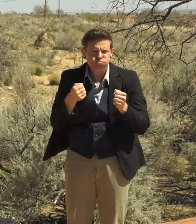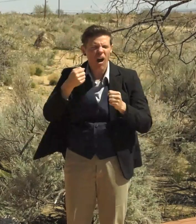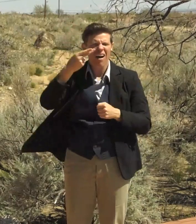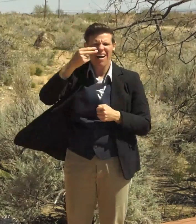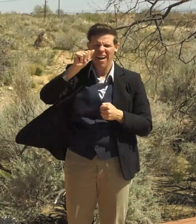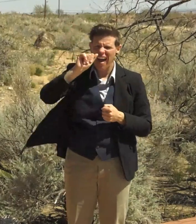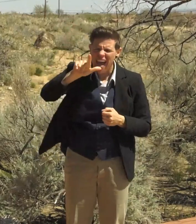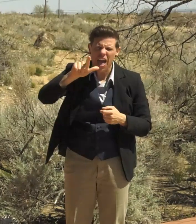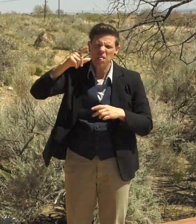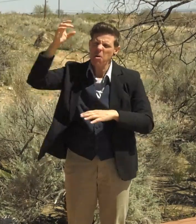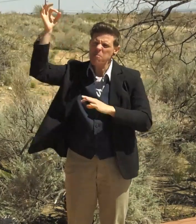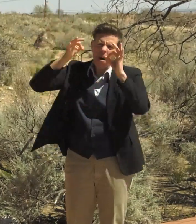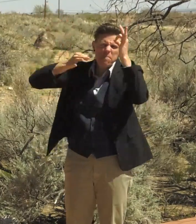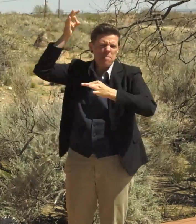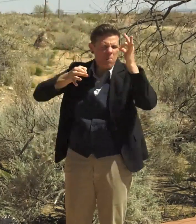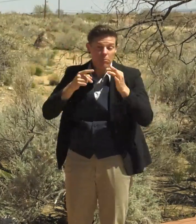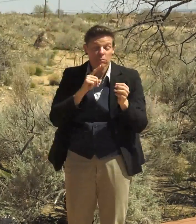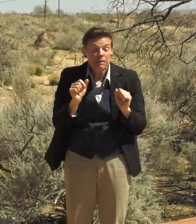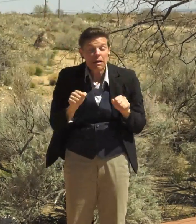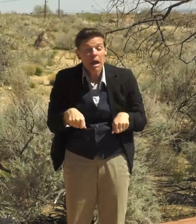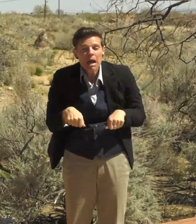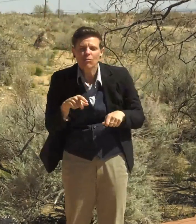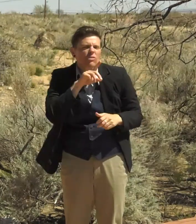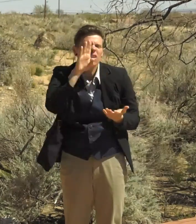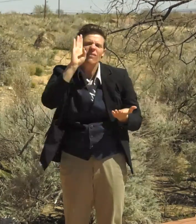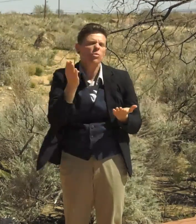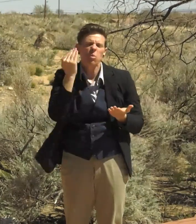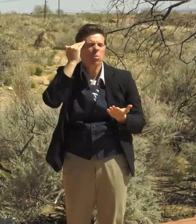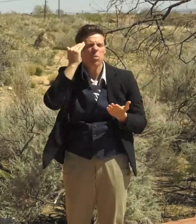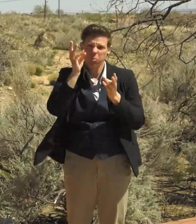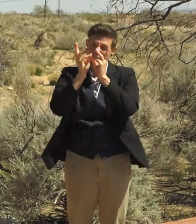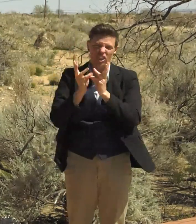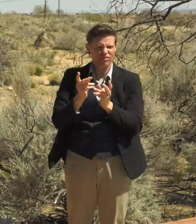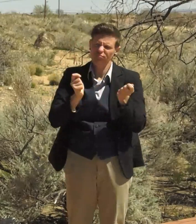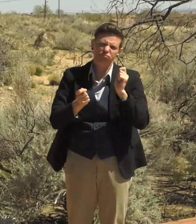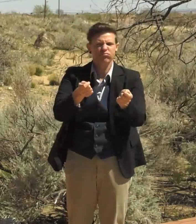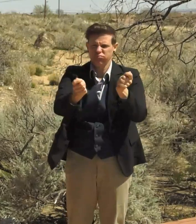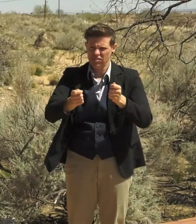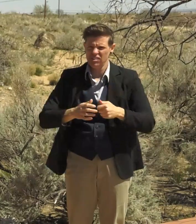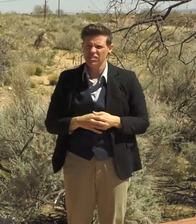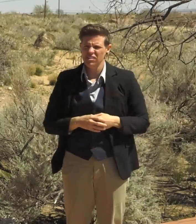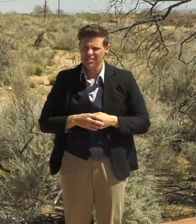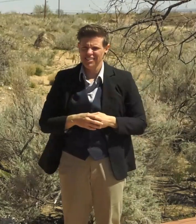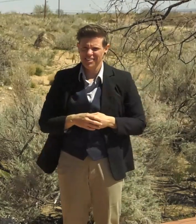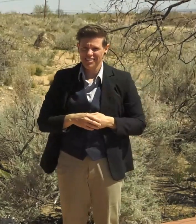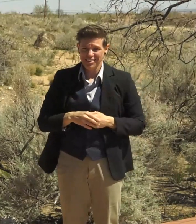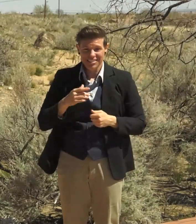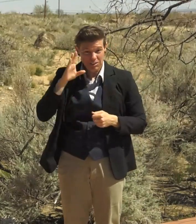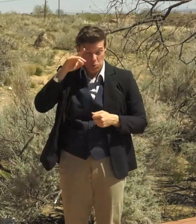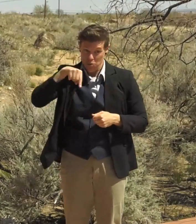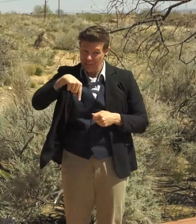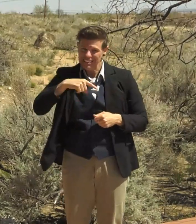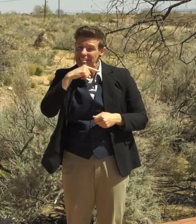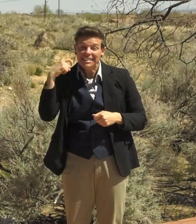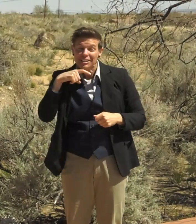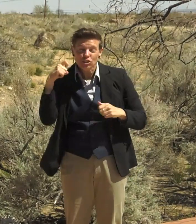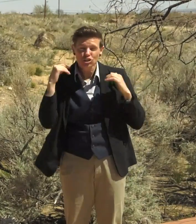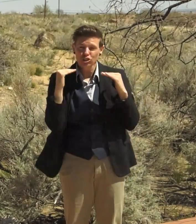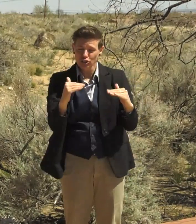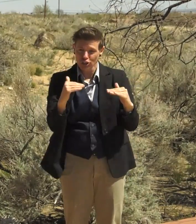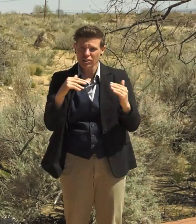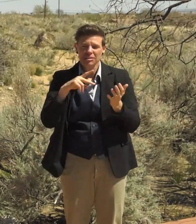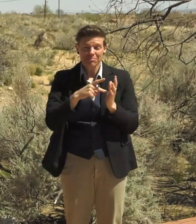appropriately. In addition to that, make sure you bring water. We do live in a high desert climate and water is really